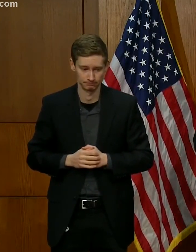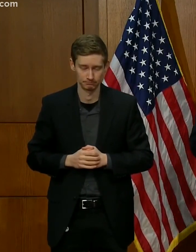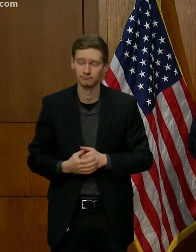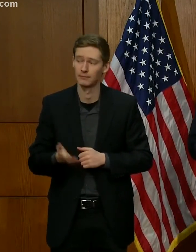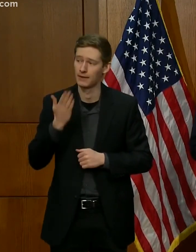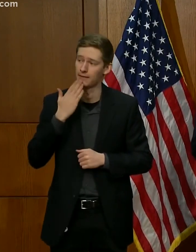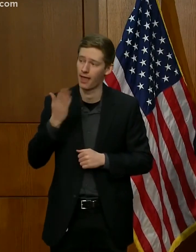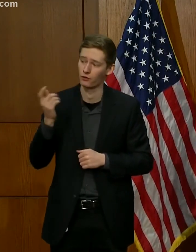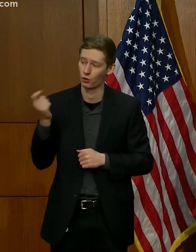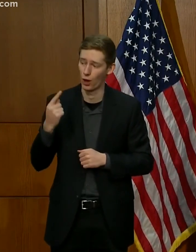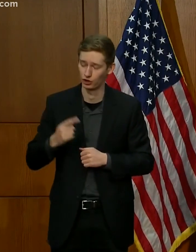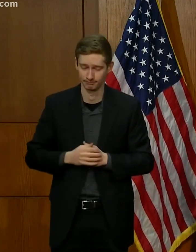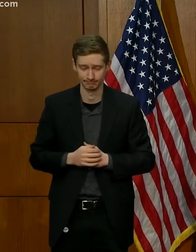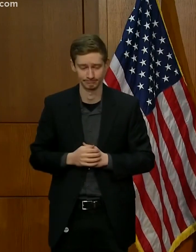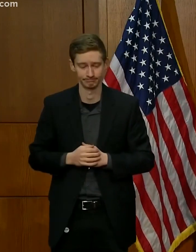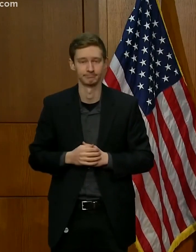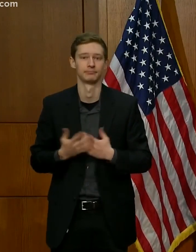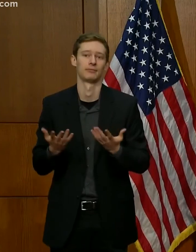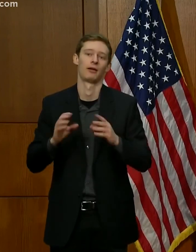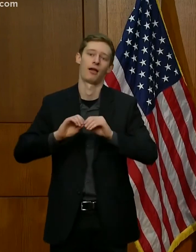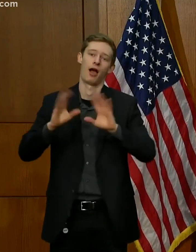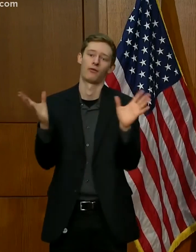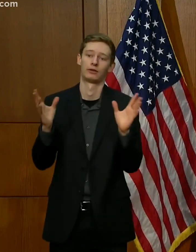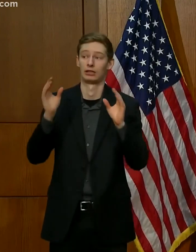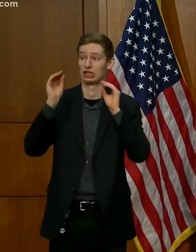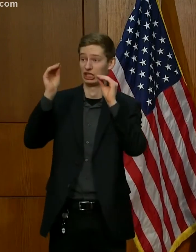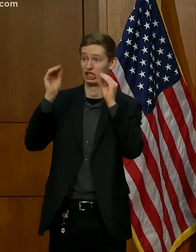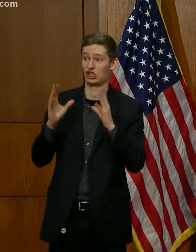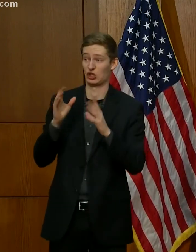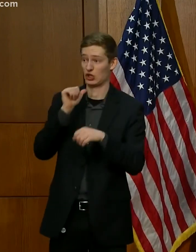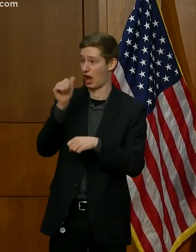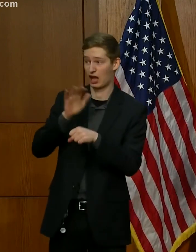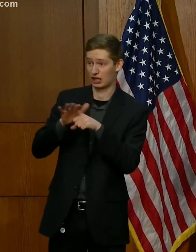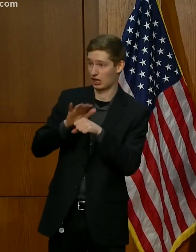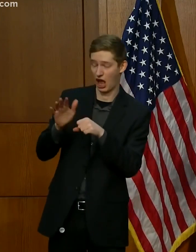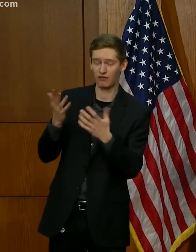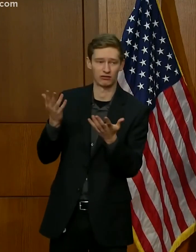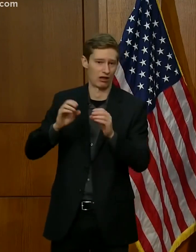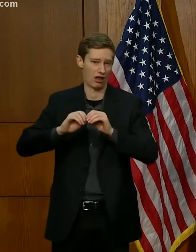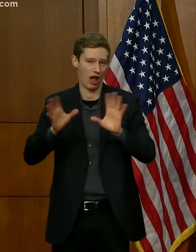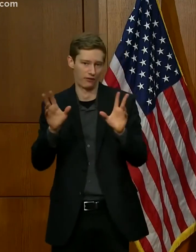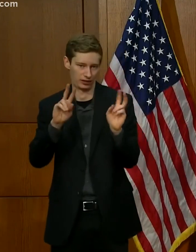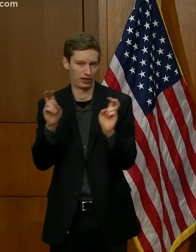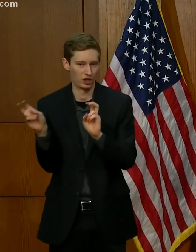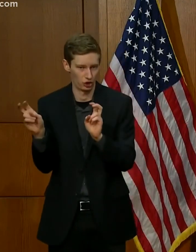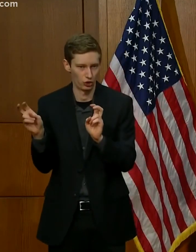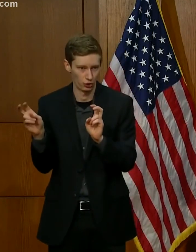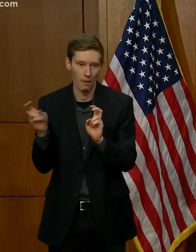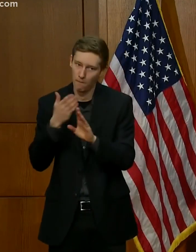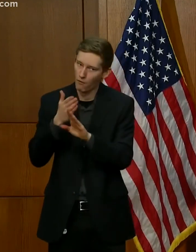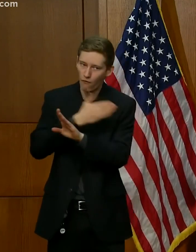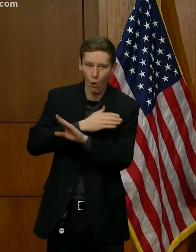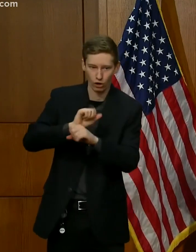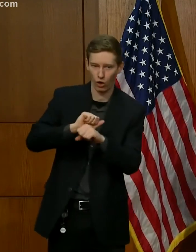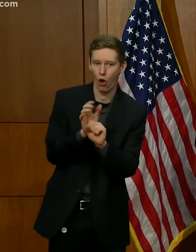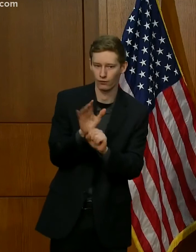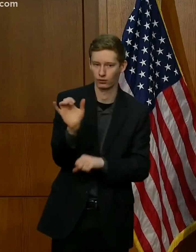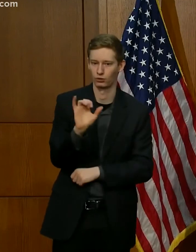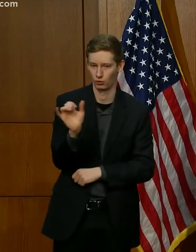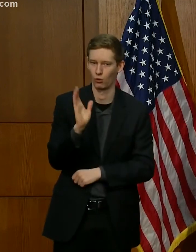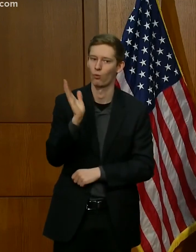Thank you for the question. Obviously, teacher shortages are an issue not only in COVID, but even before, and